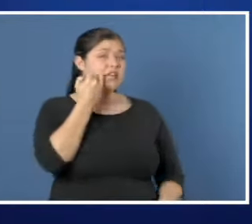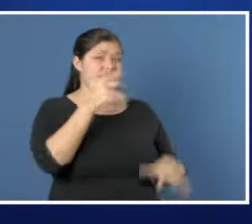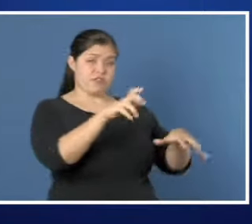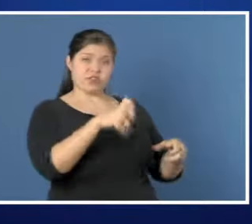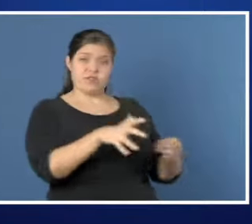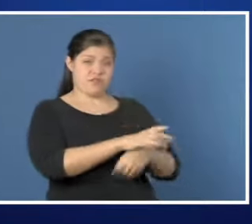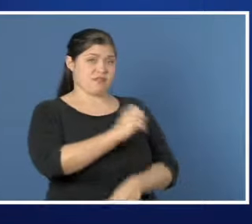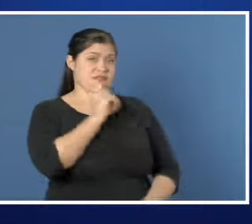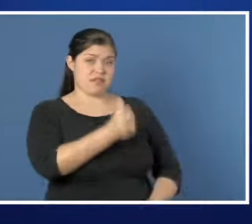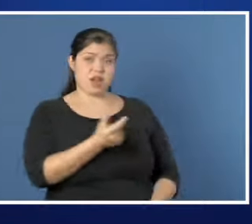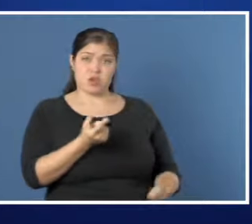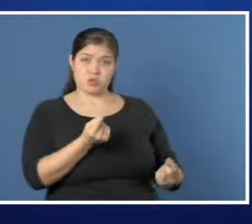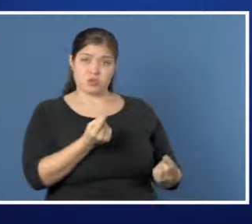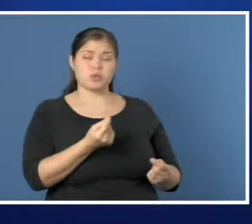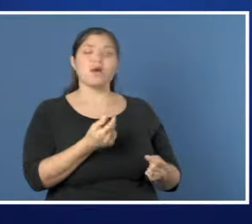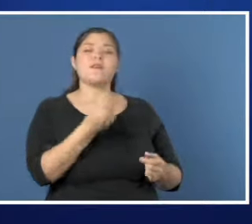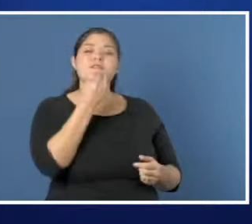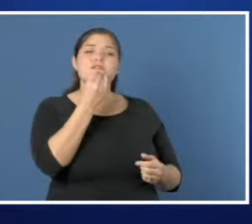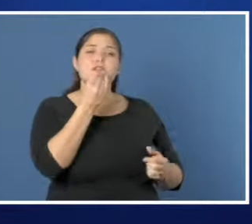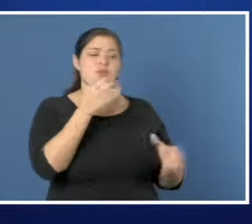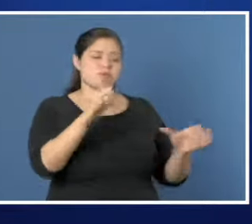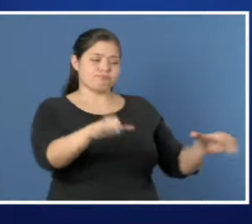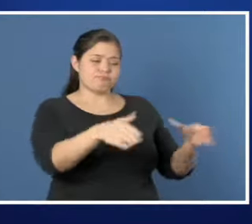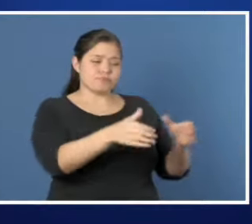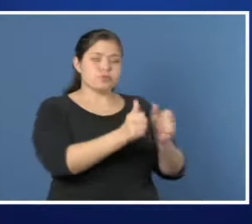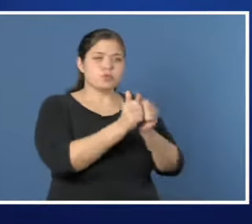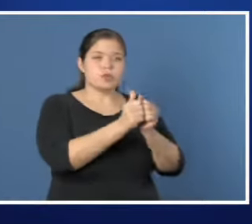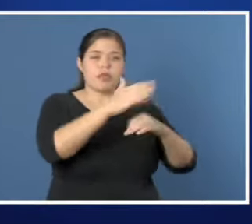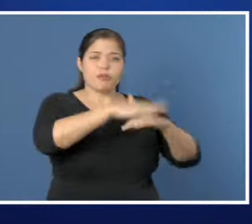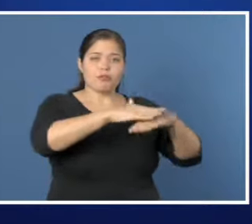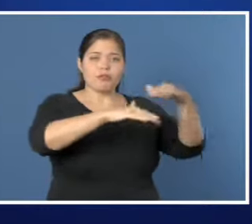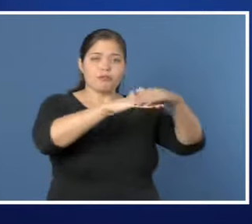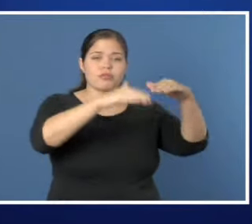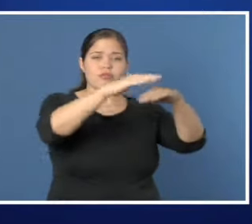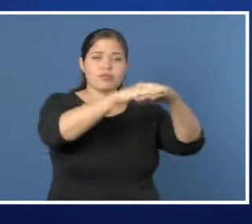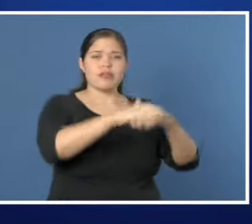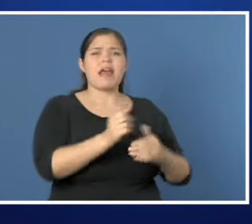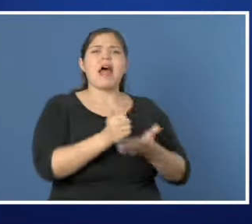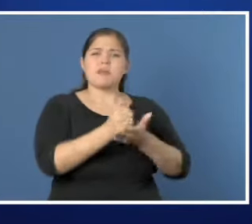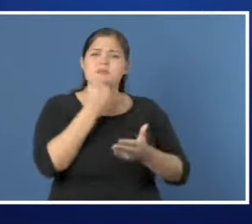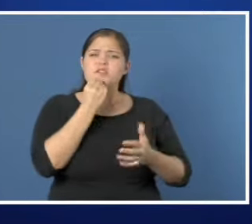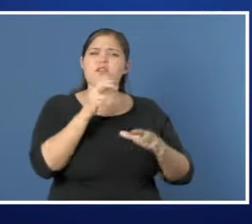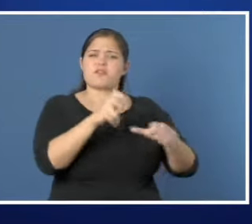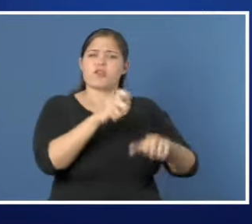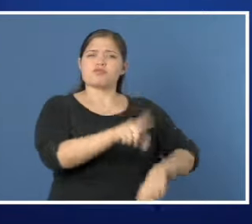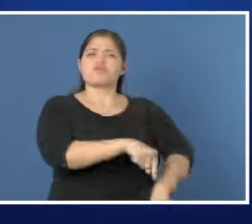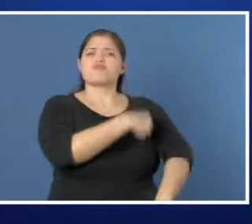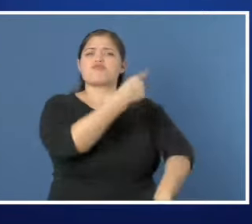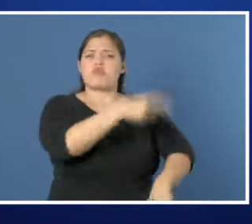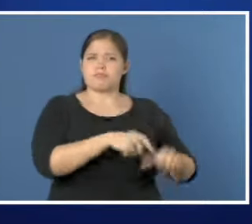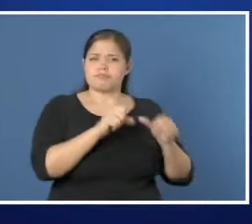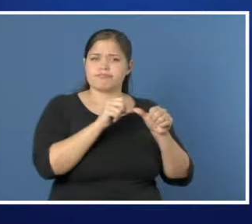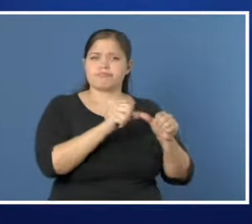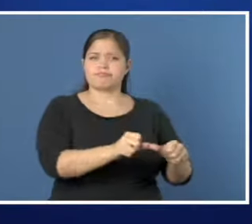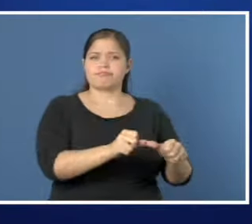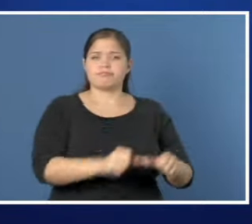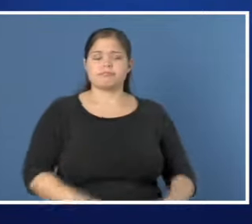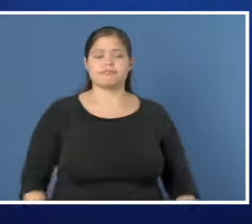When your freezer is not full, keep items closer together. This helps the food stay cold longer.